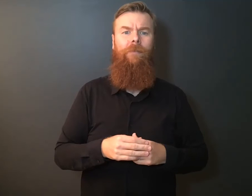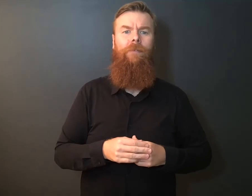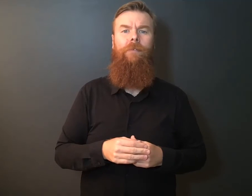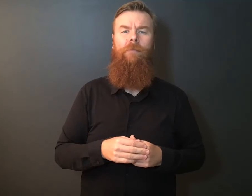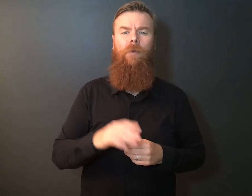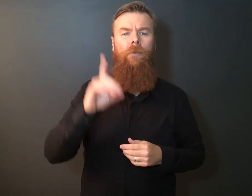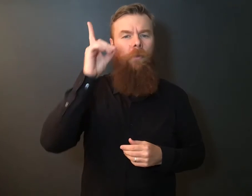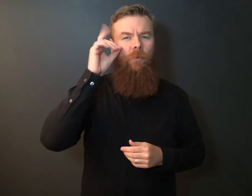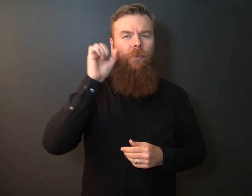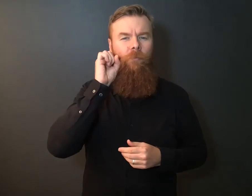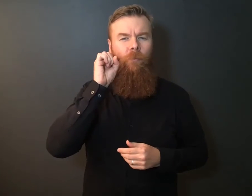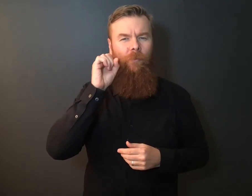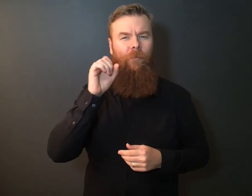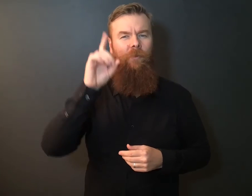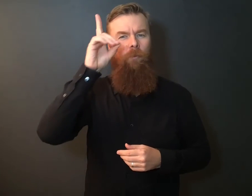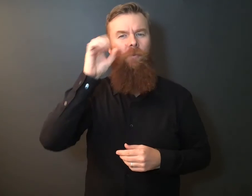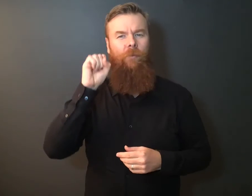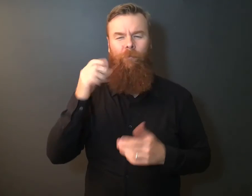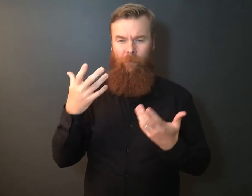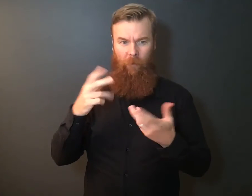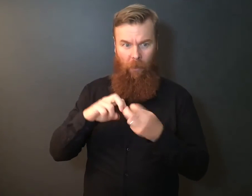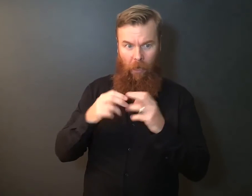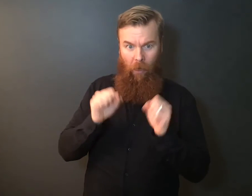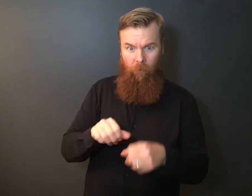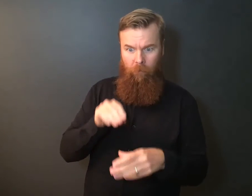of, let alone having their basic human rights.